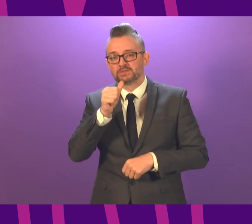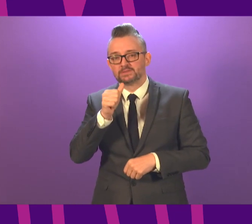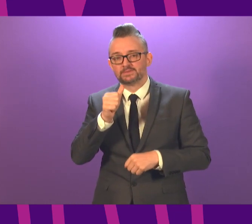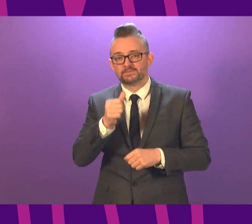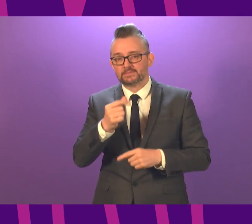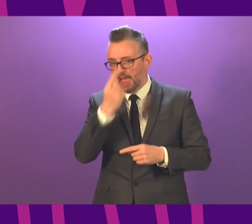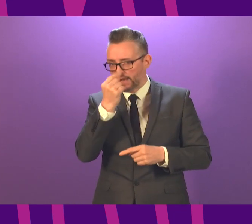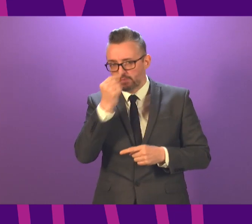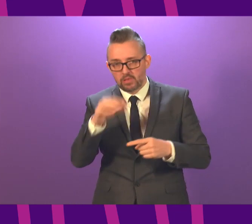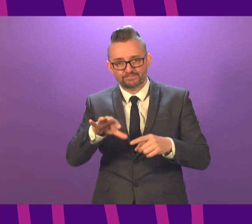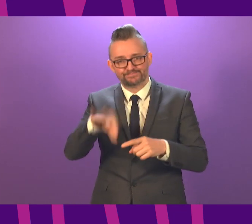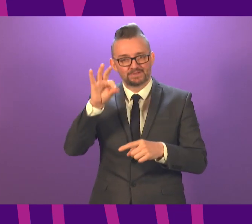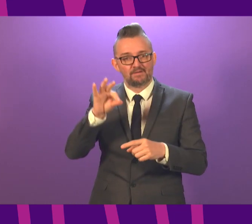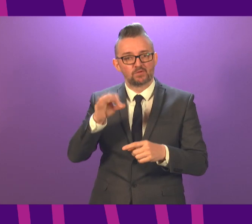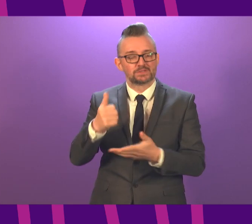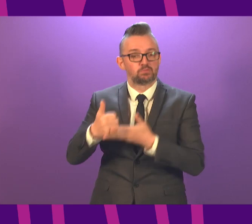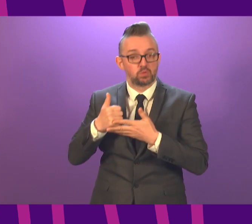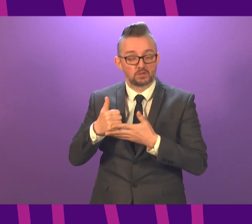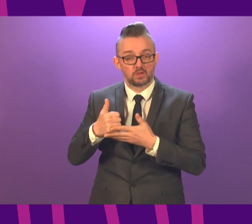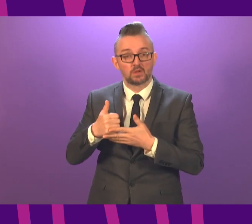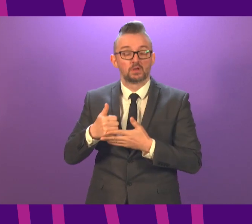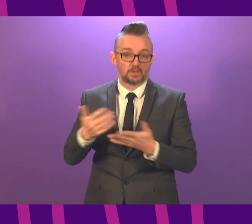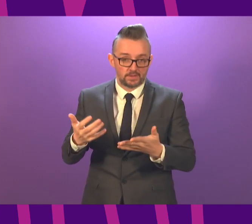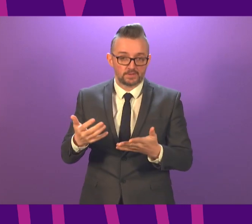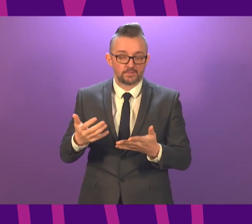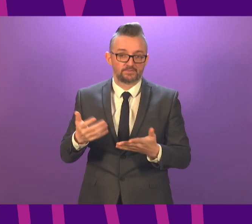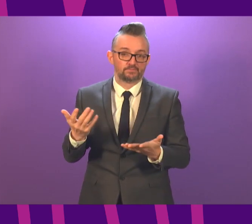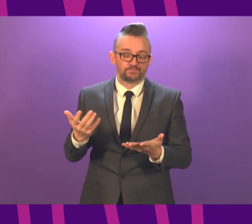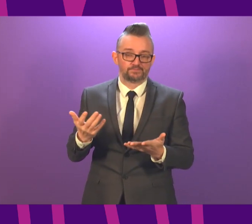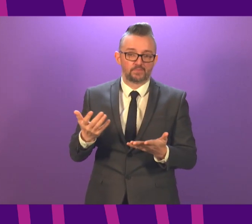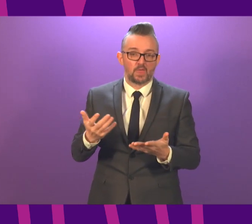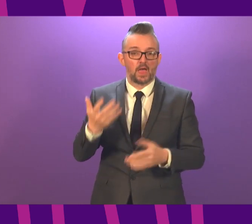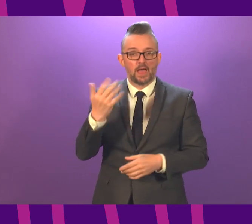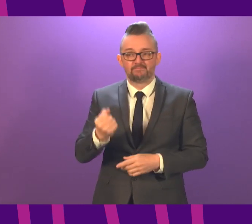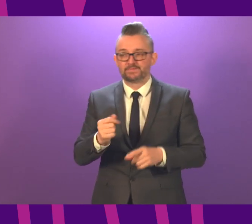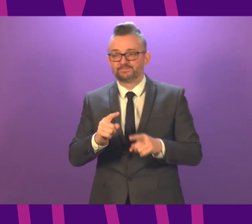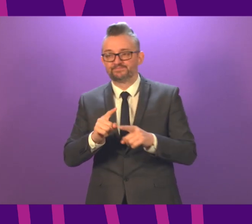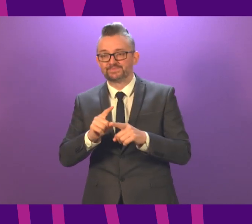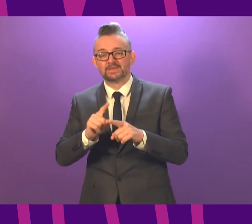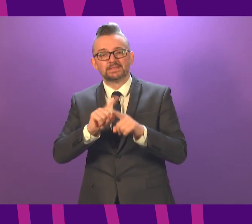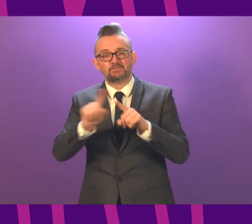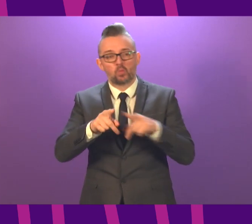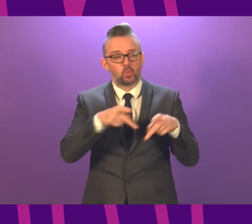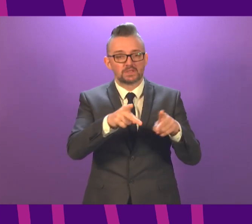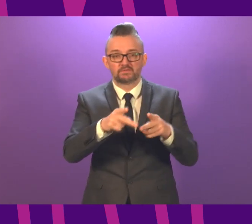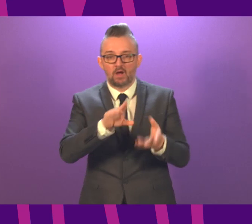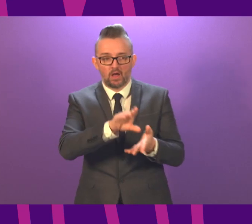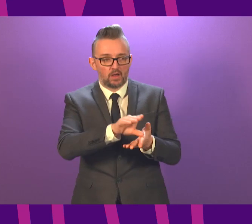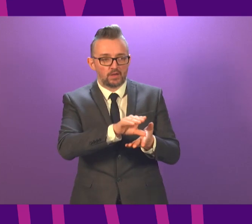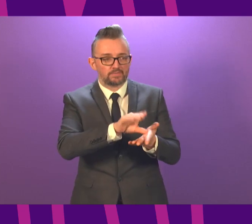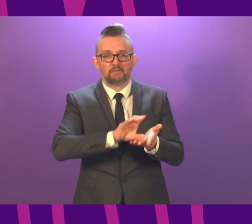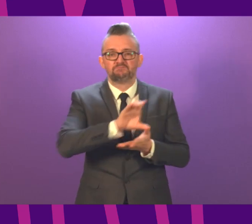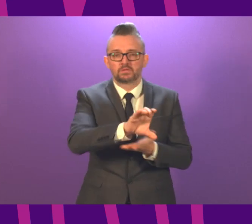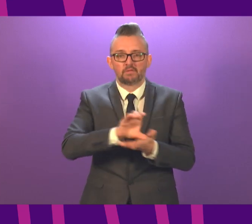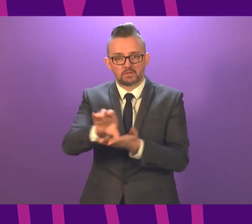for. in some circumstances, unfortunately, that will be the case. There is a range of funding streams that are already open and